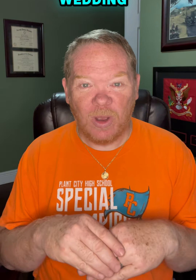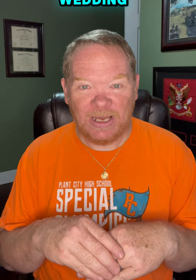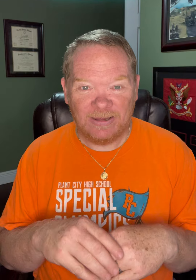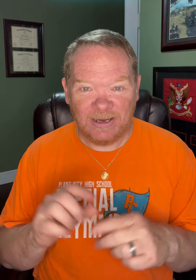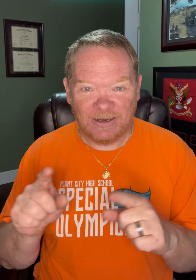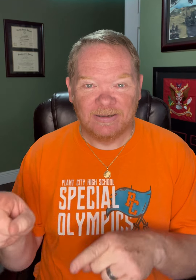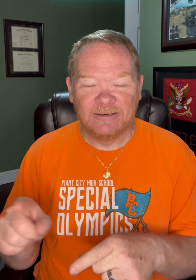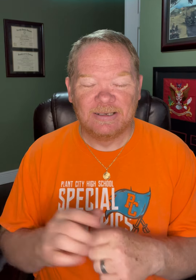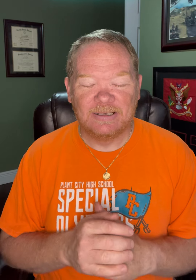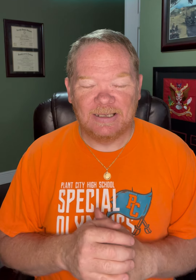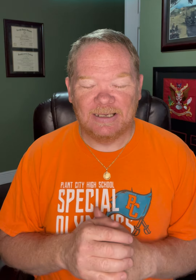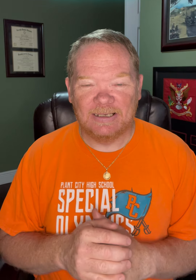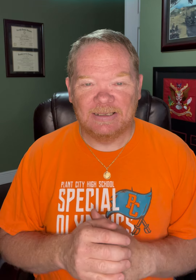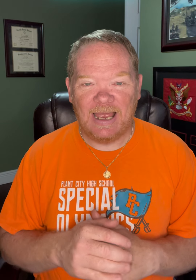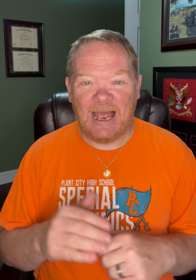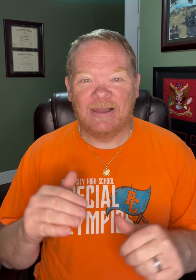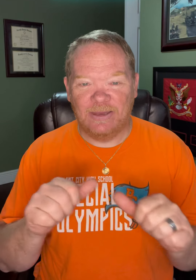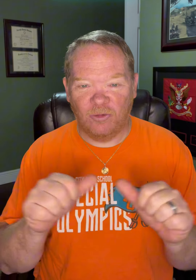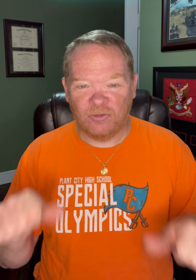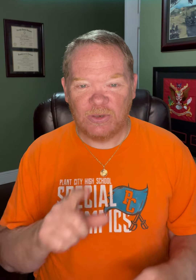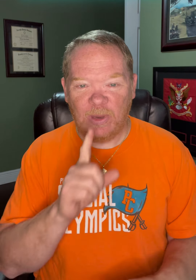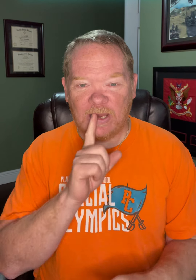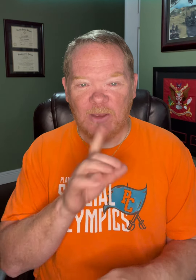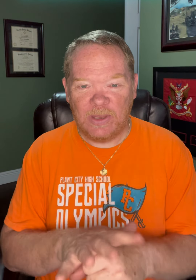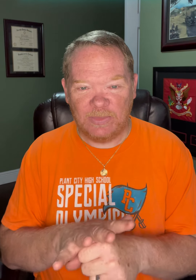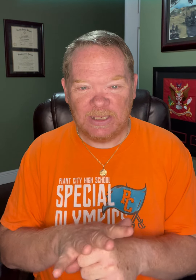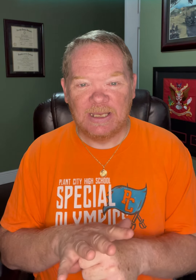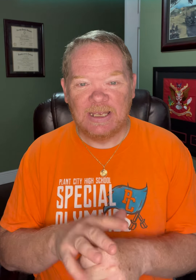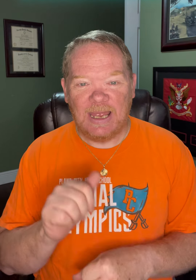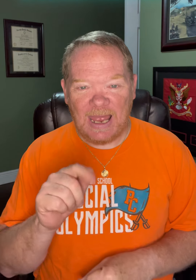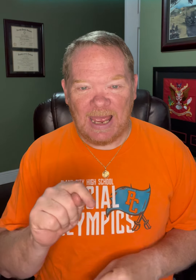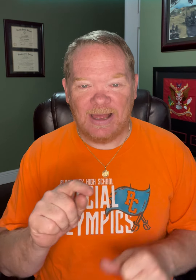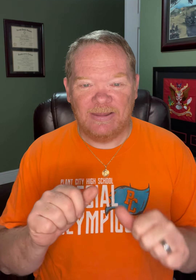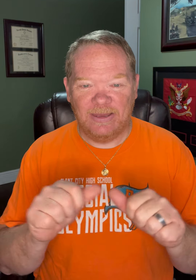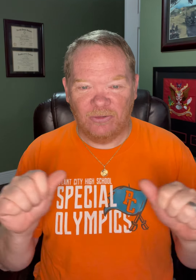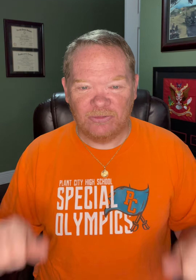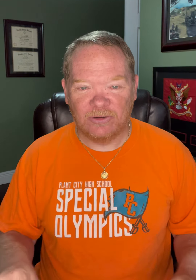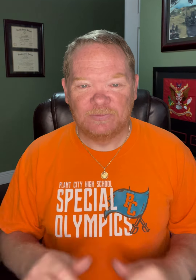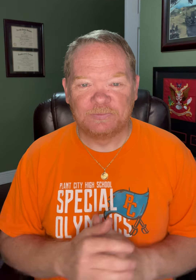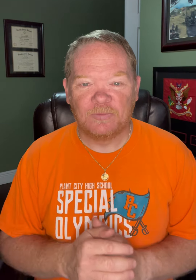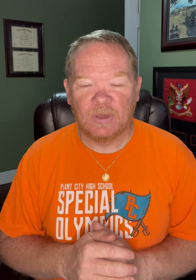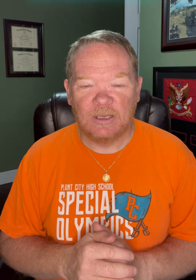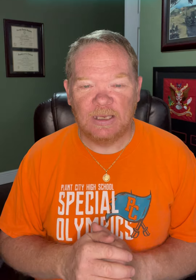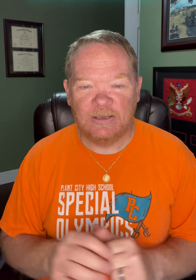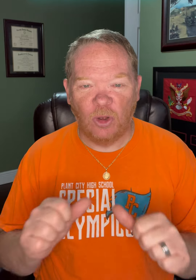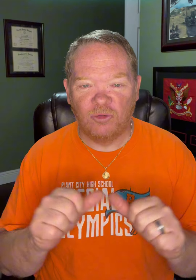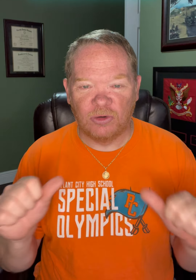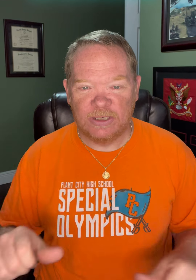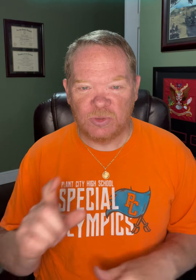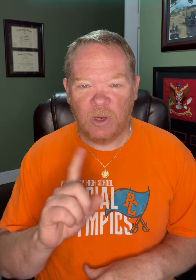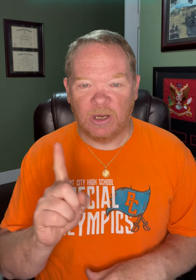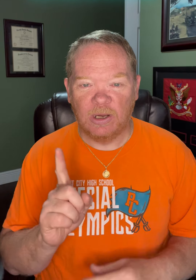wedding there at the altar. You make a commitment at the altar. And the altar is where